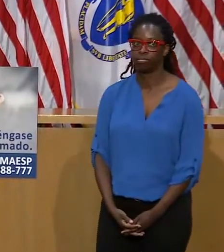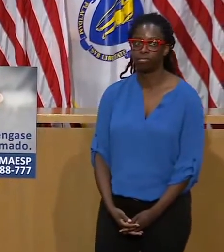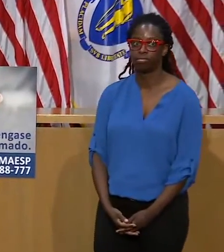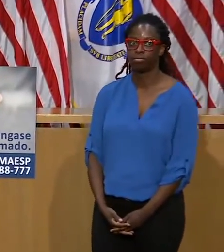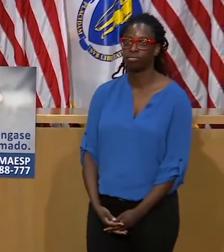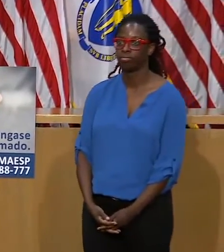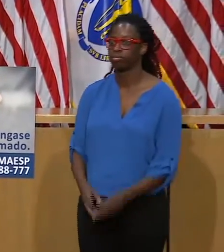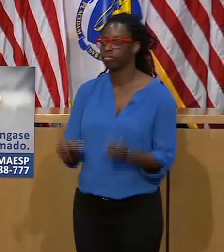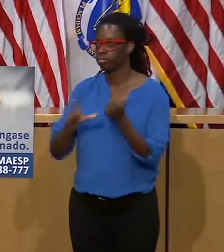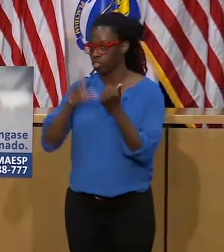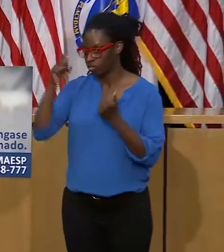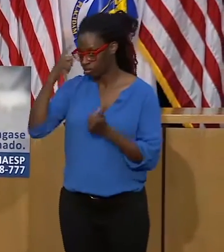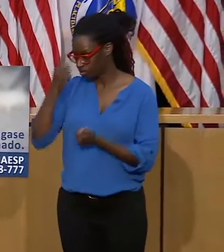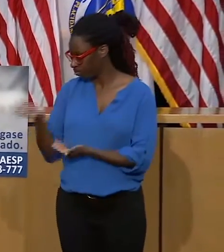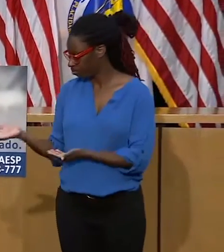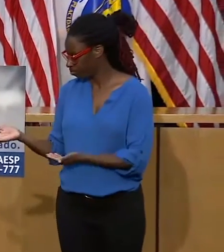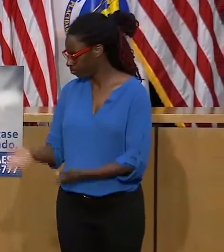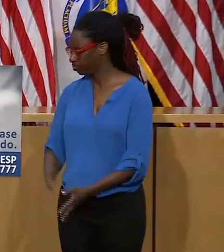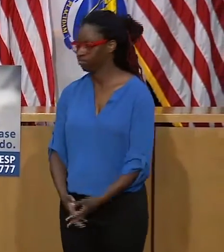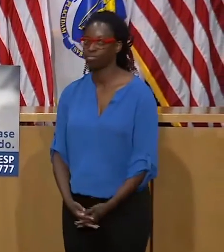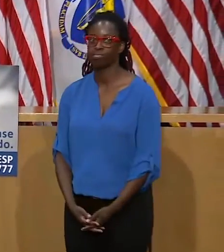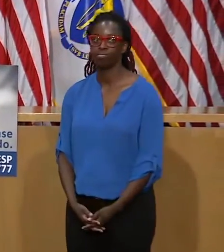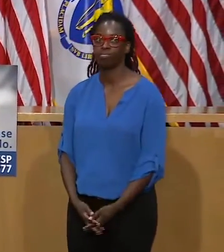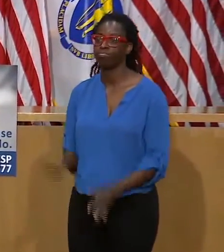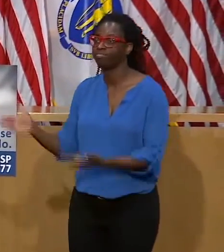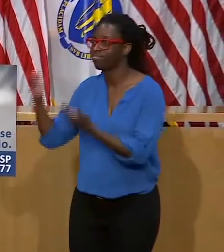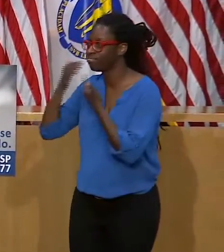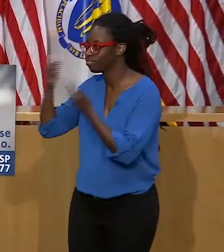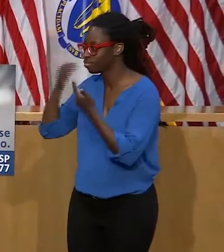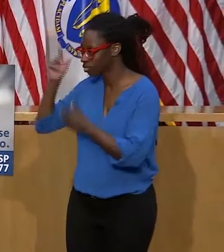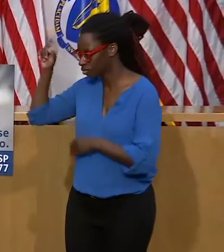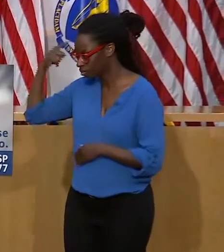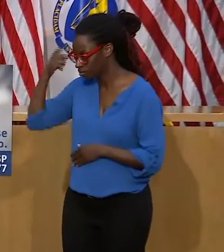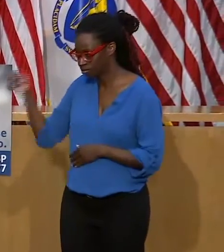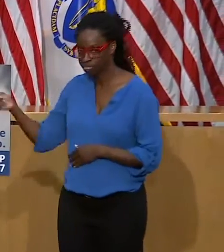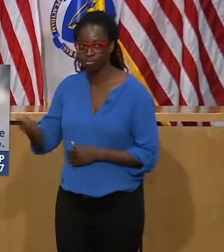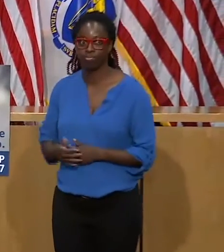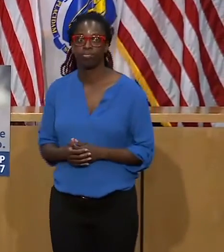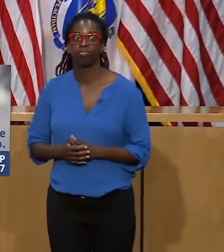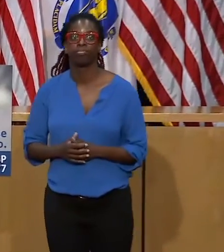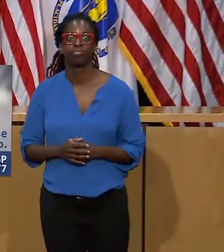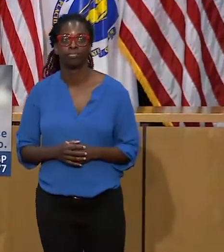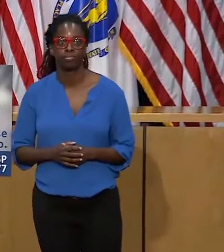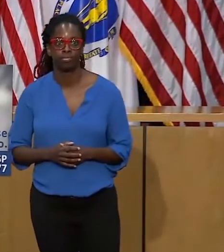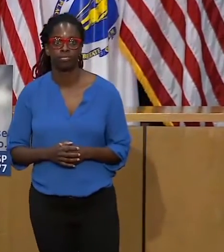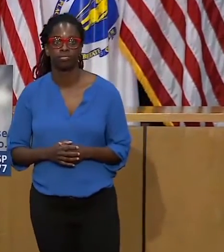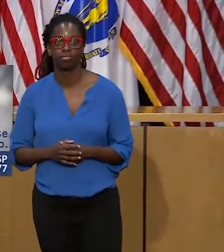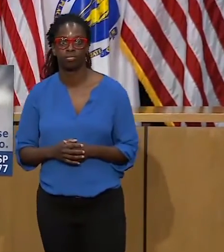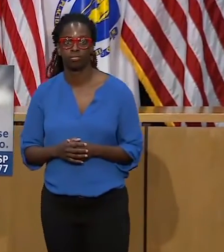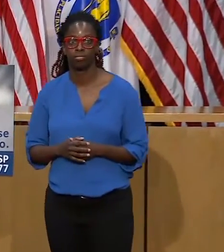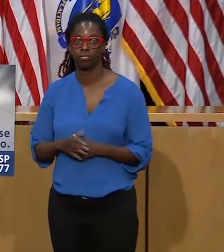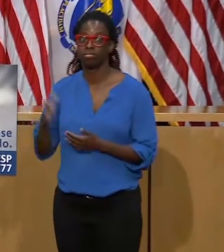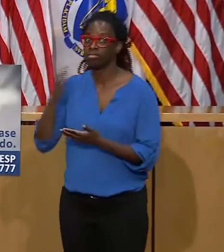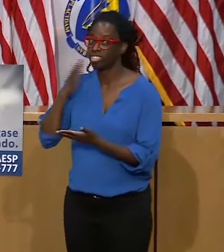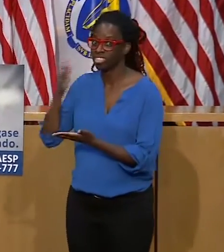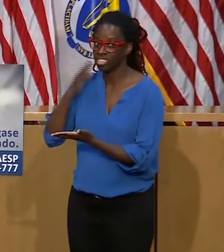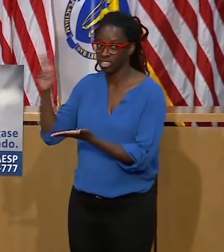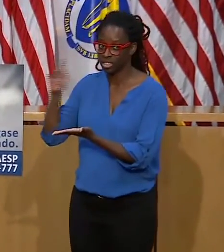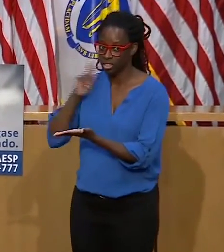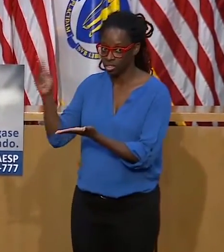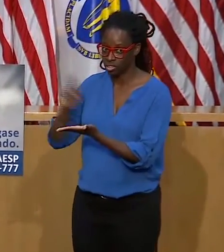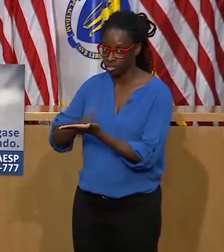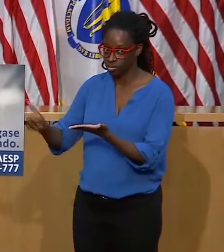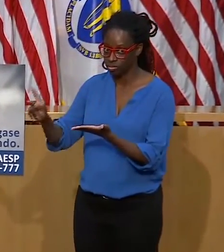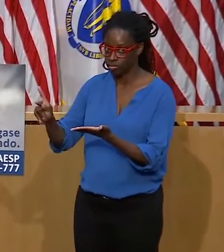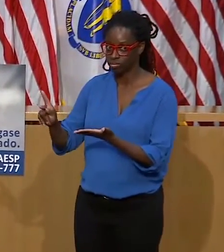Thank you, Governor Baker. And I wish to thank Secretary Pizer and Commissioner Riley and your teams for your hard work on behalf of